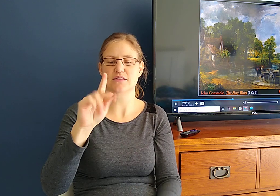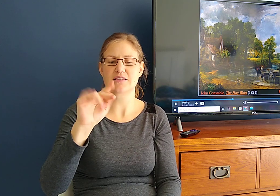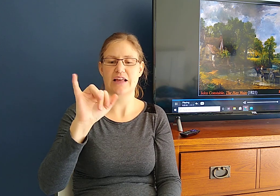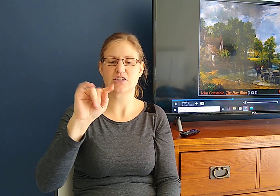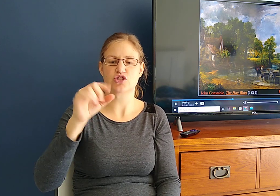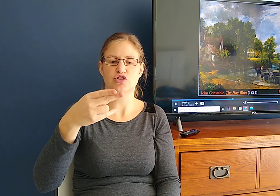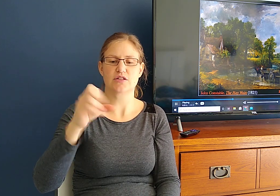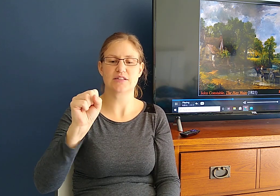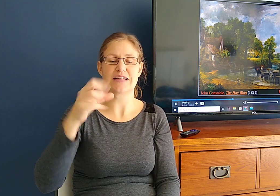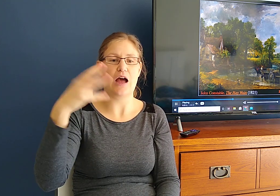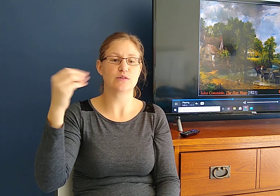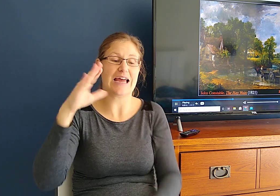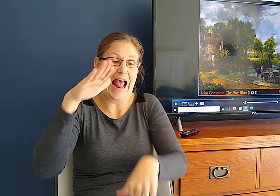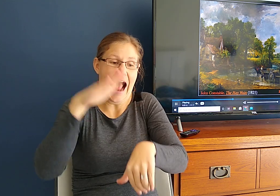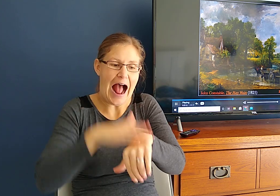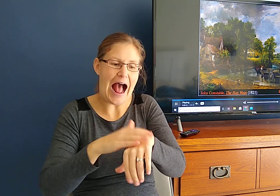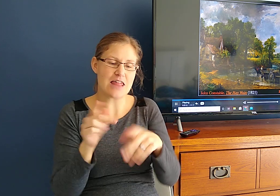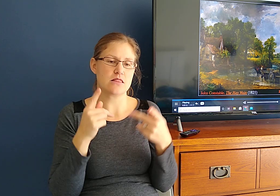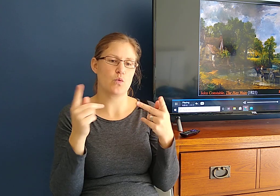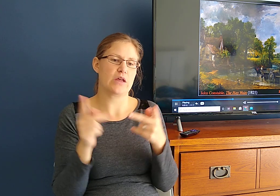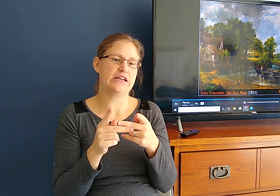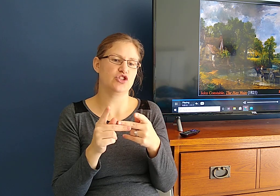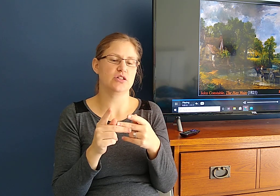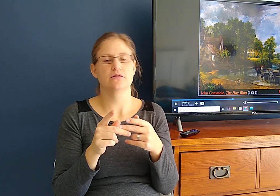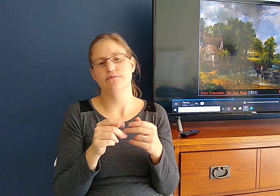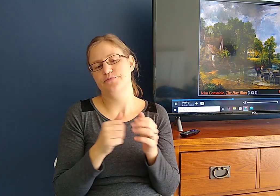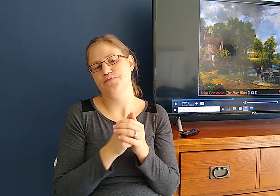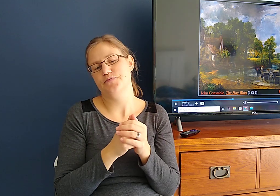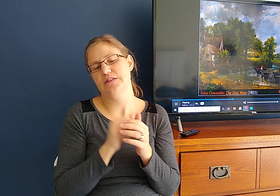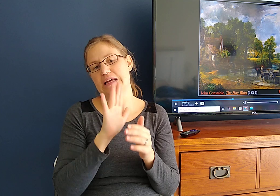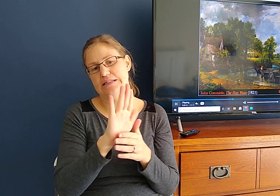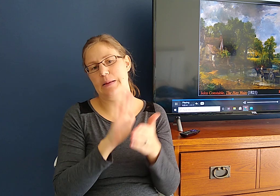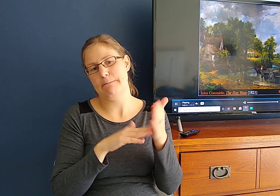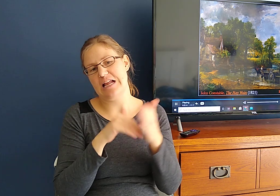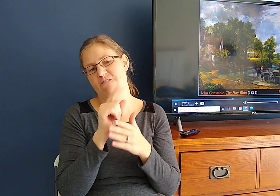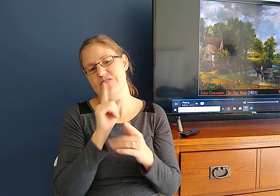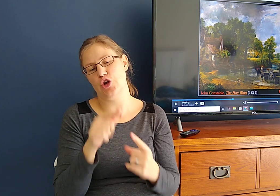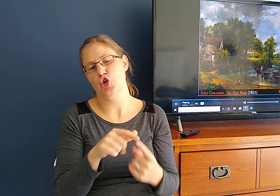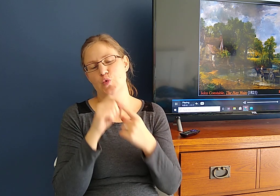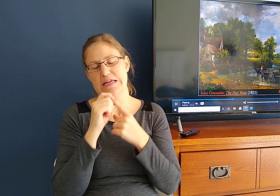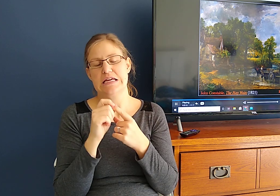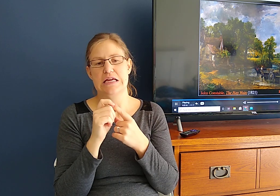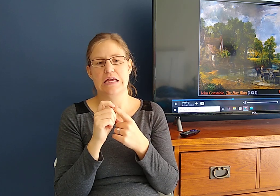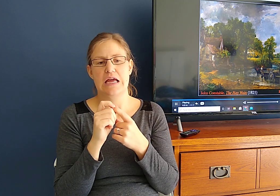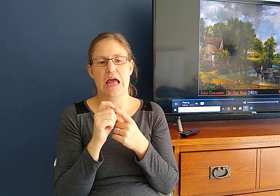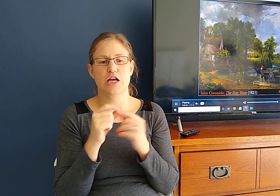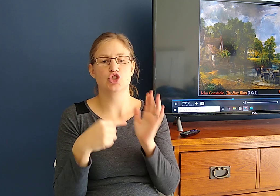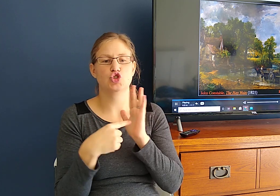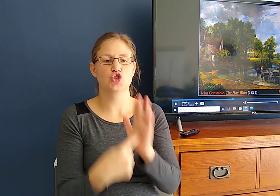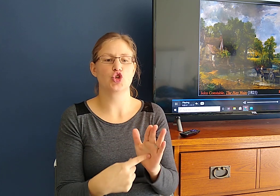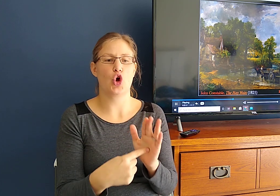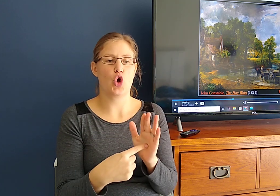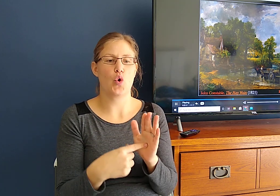location, on plein air painting. His paintings are unique and they relay intangible qualities